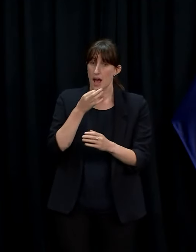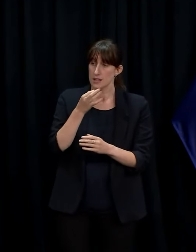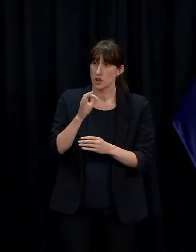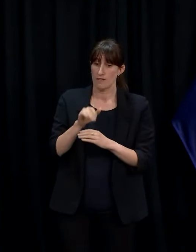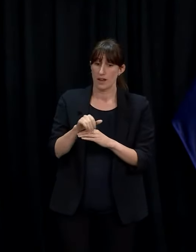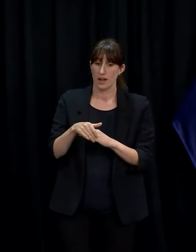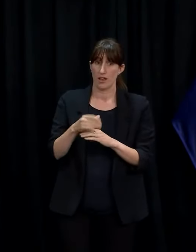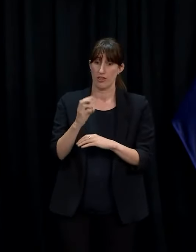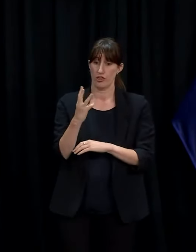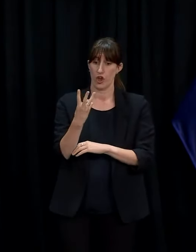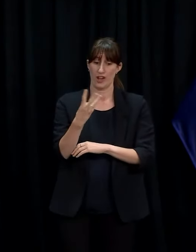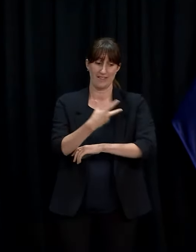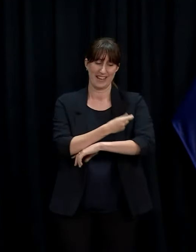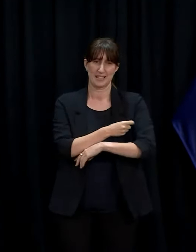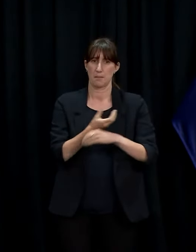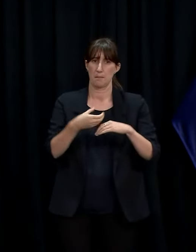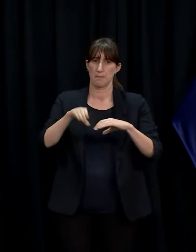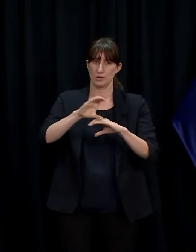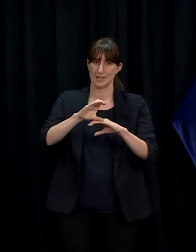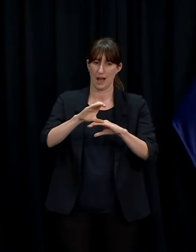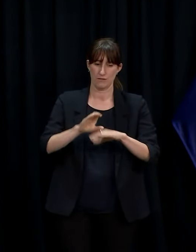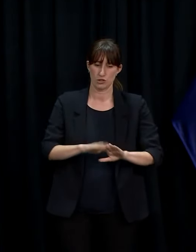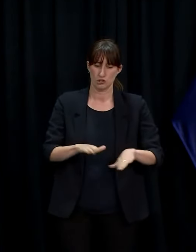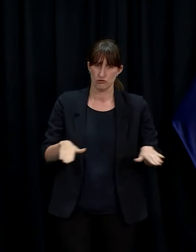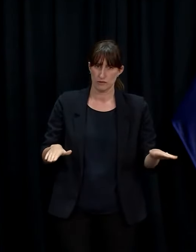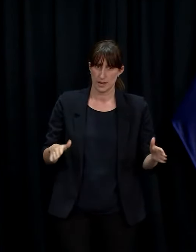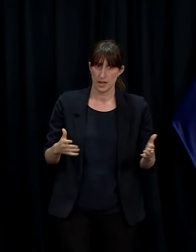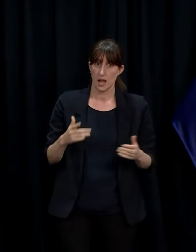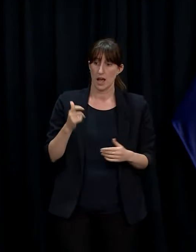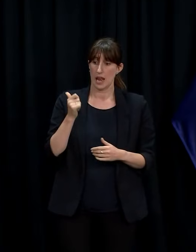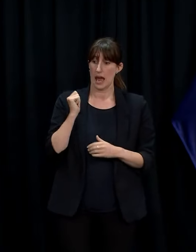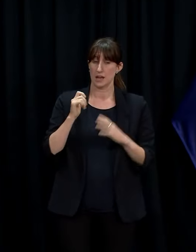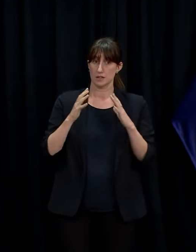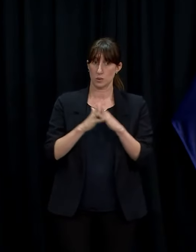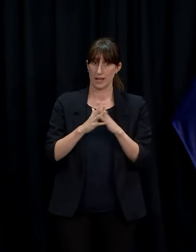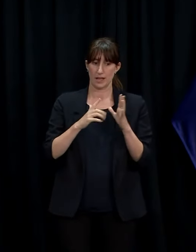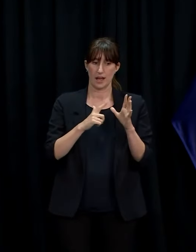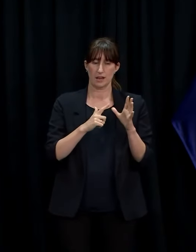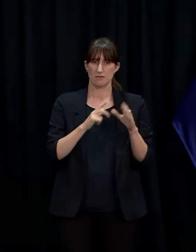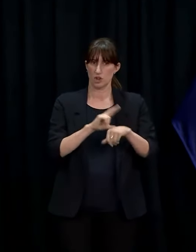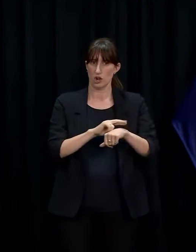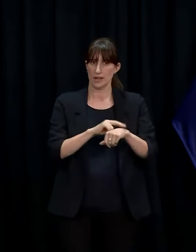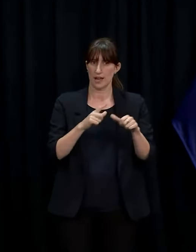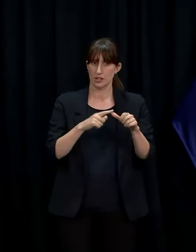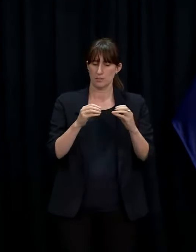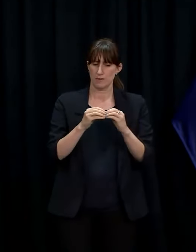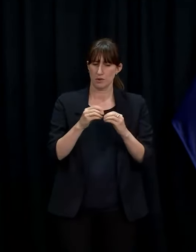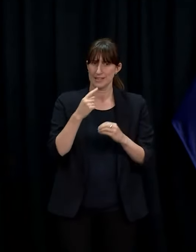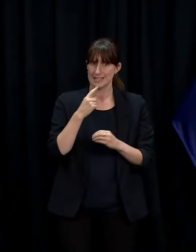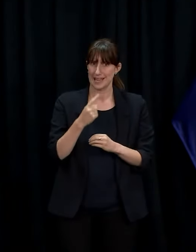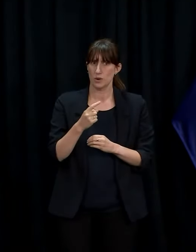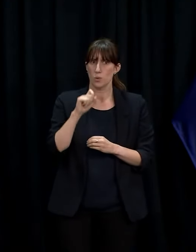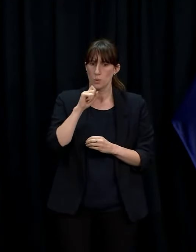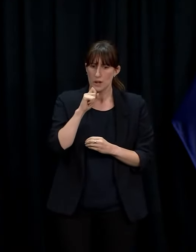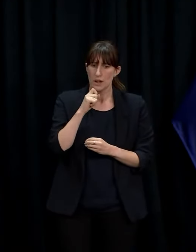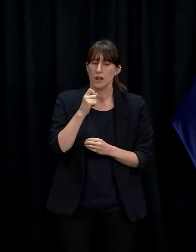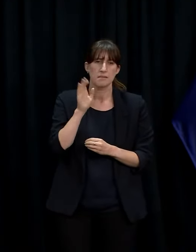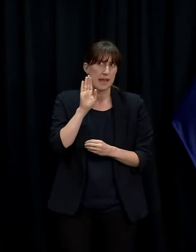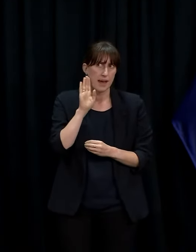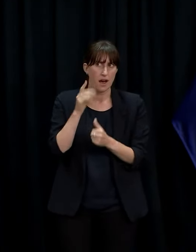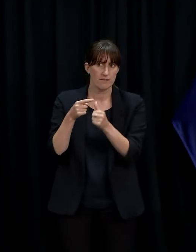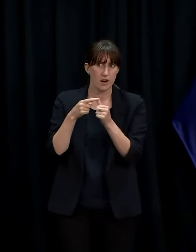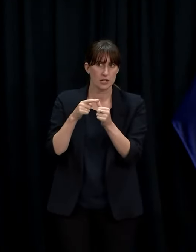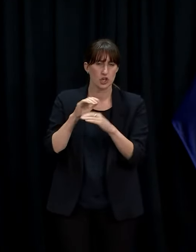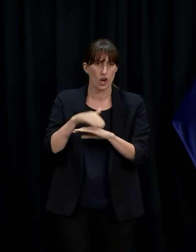because Dr. Bloomfield said last week that he was expecting a decision in the next week or so about whether the booster would be available? Yeah, we're not